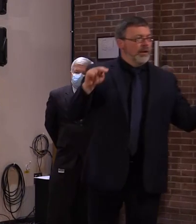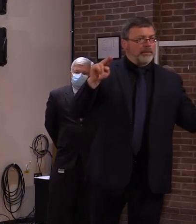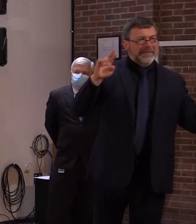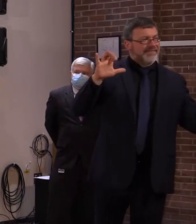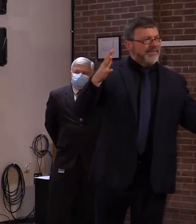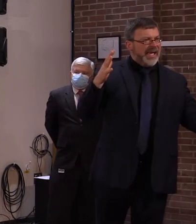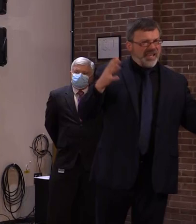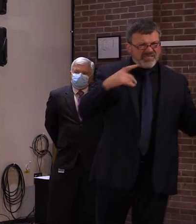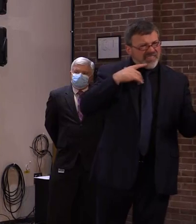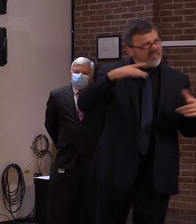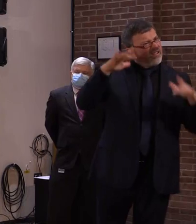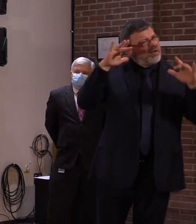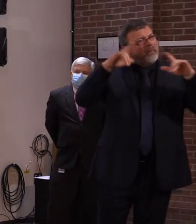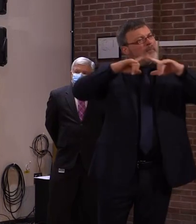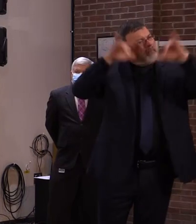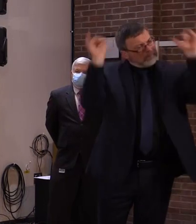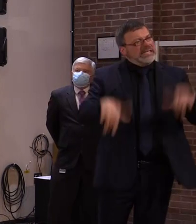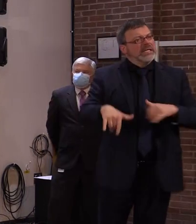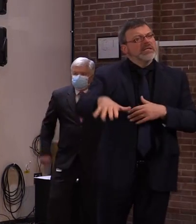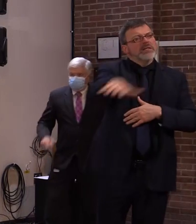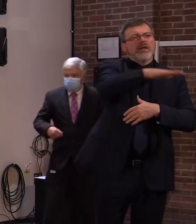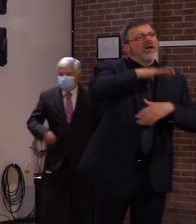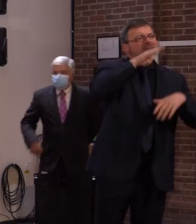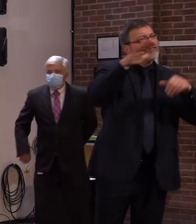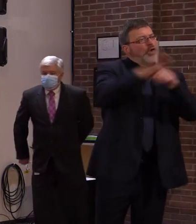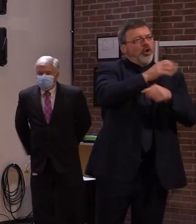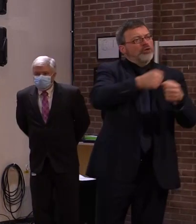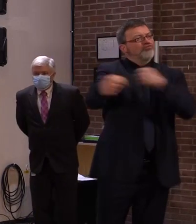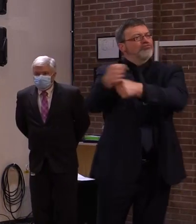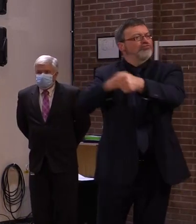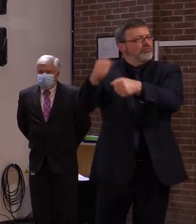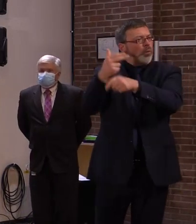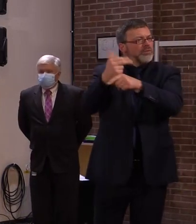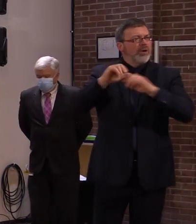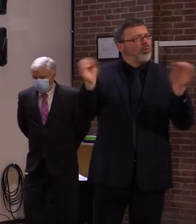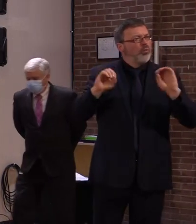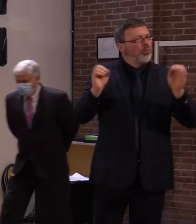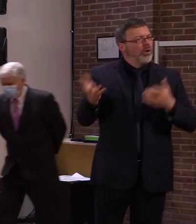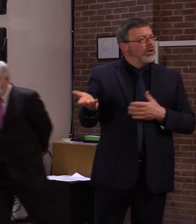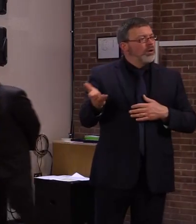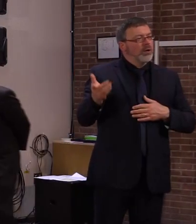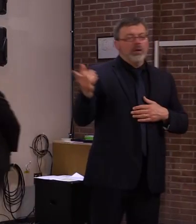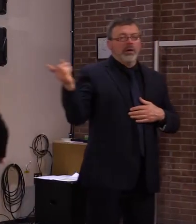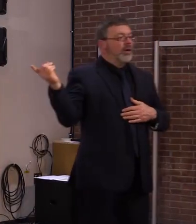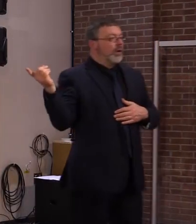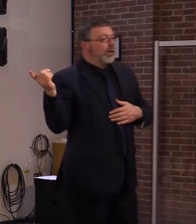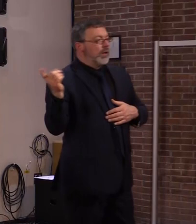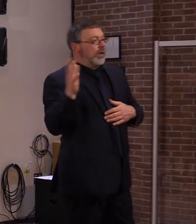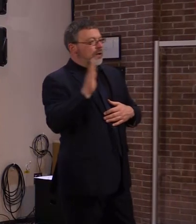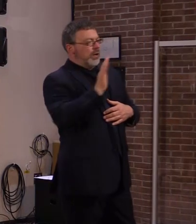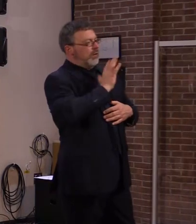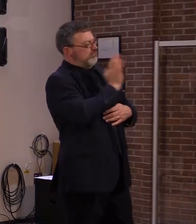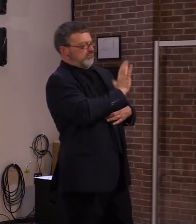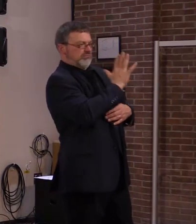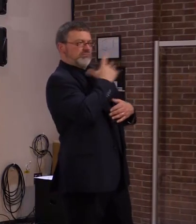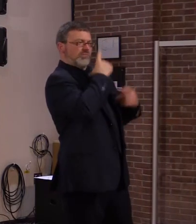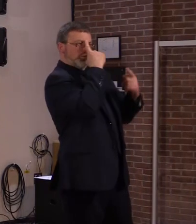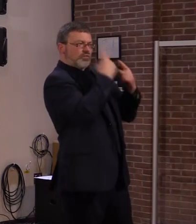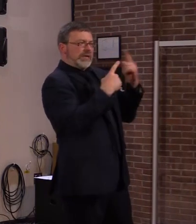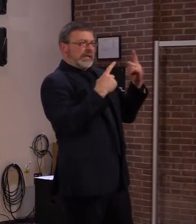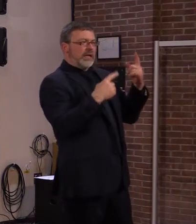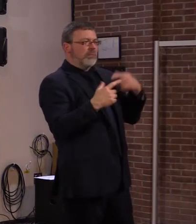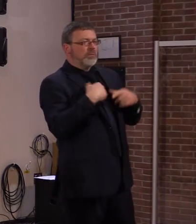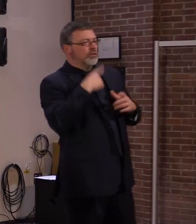They're struggling to get into a motel room, so what's not the case? Well, I'm not sure that is the case, but Secretary Smith.